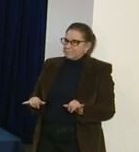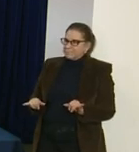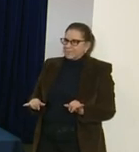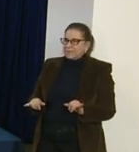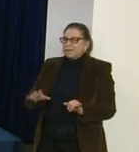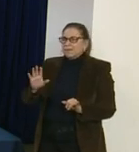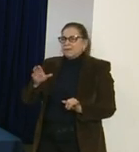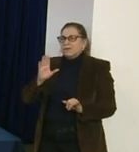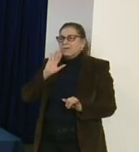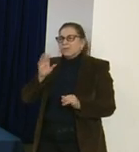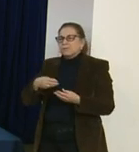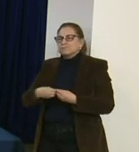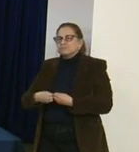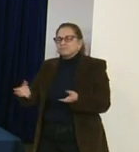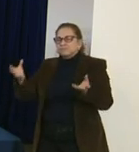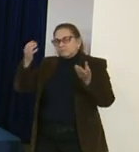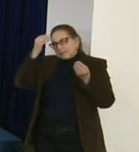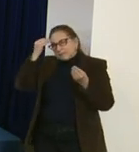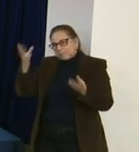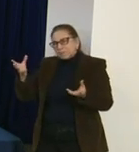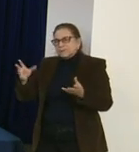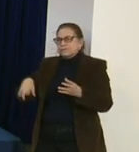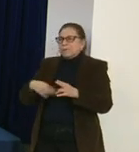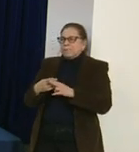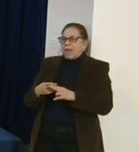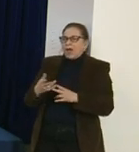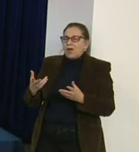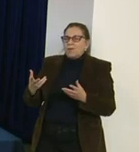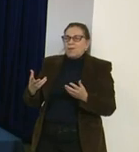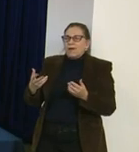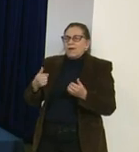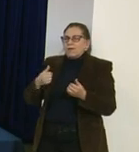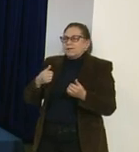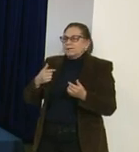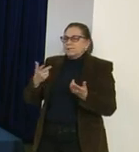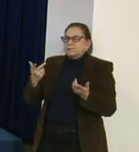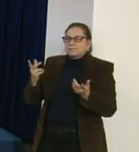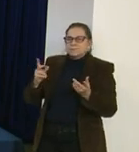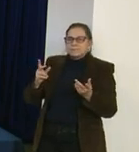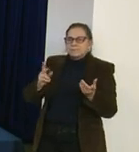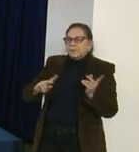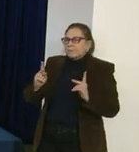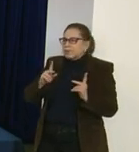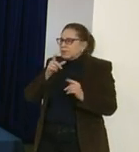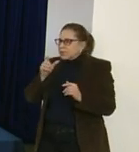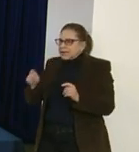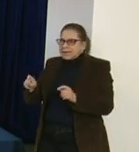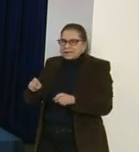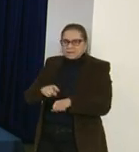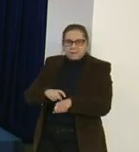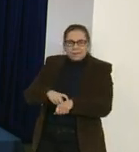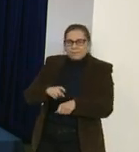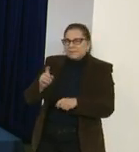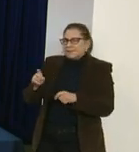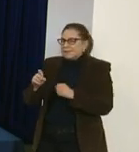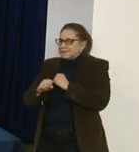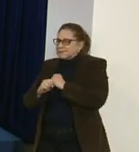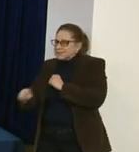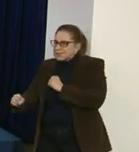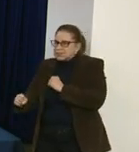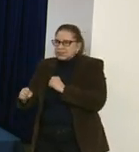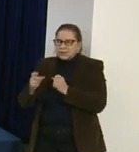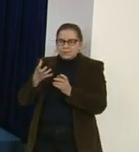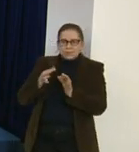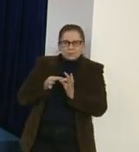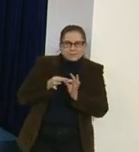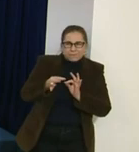information about any resident who may need more time to pay, and we'll have to